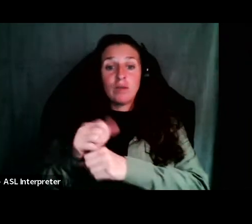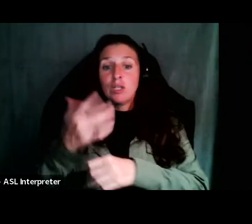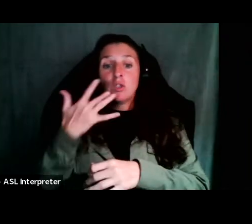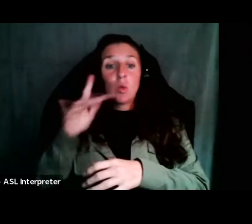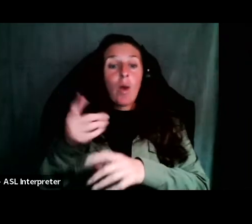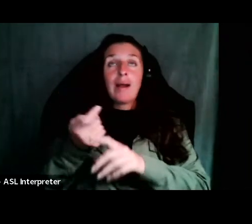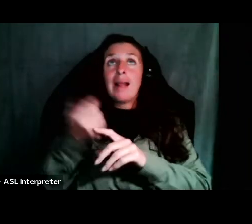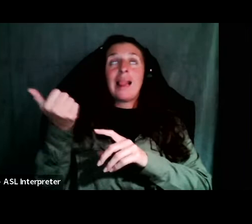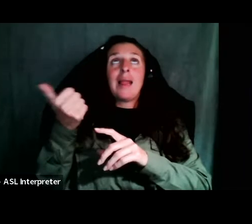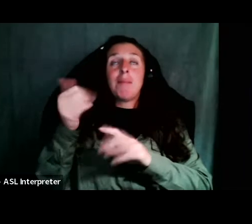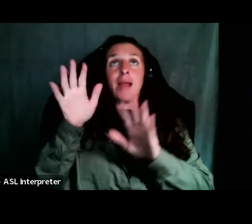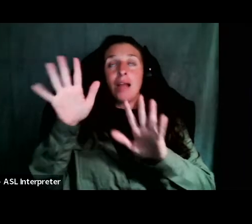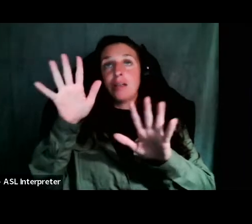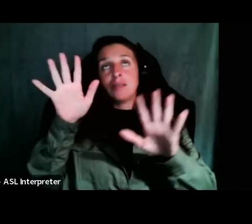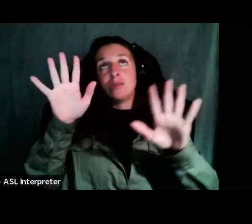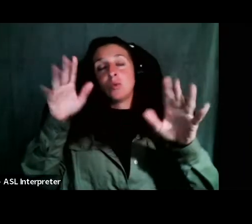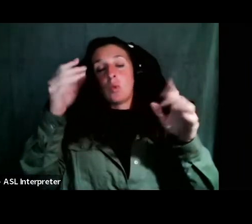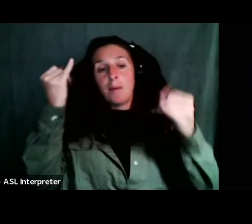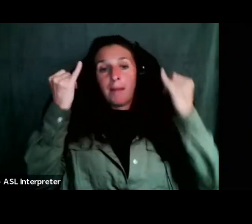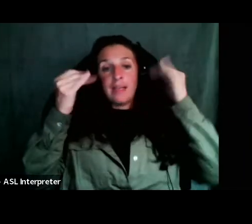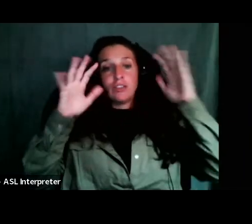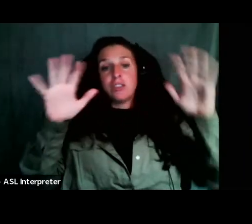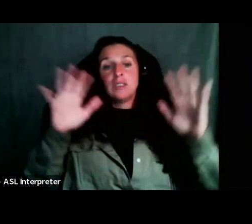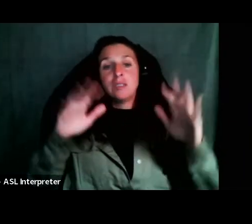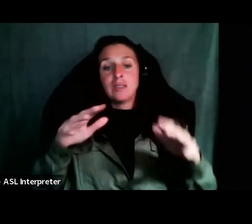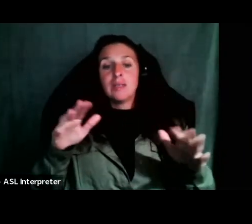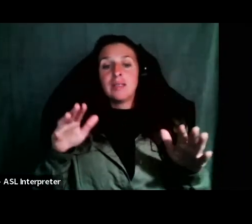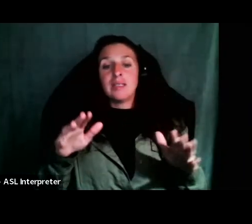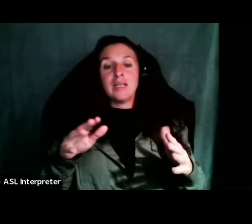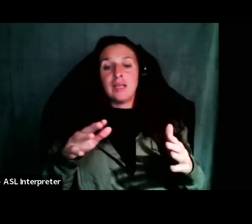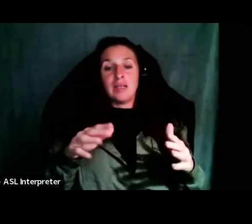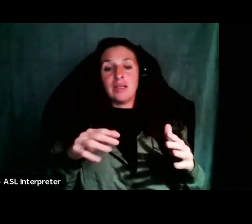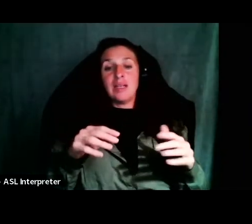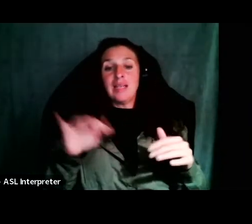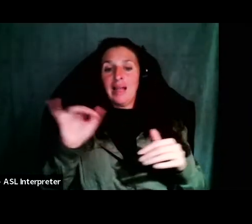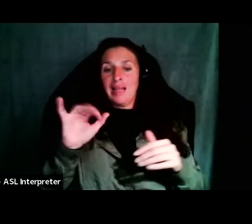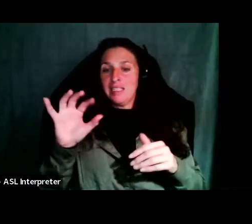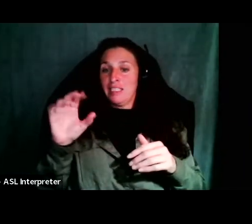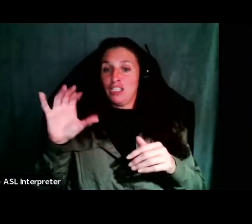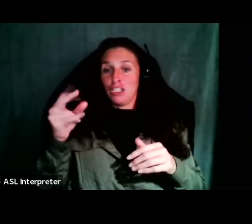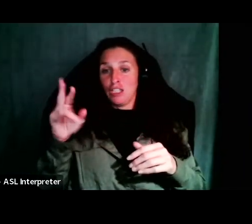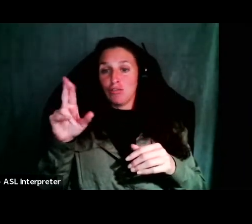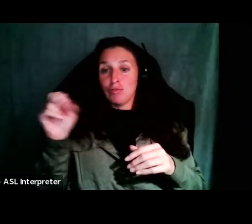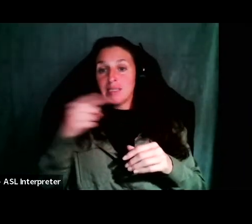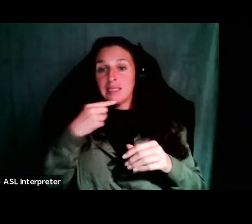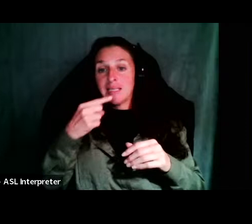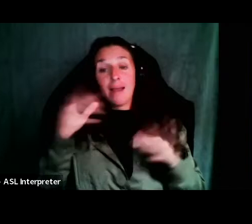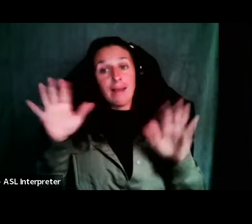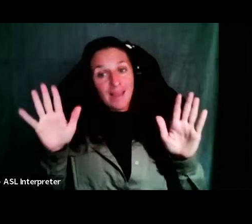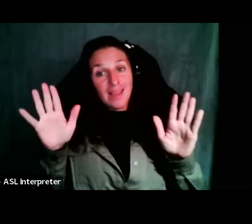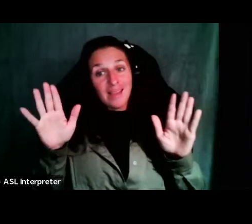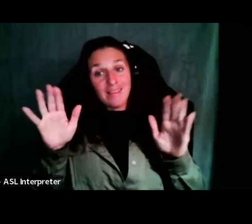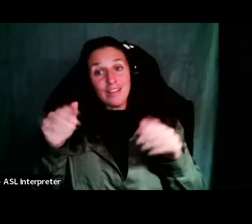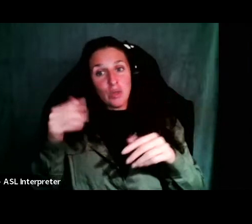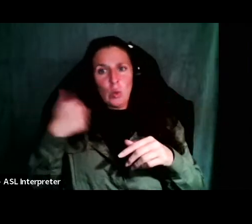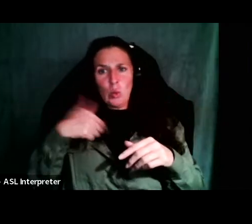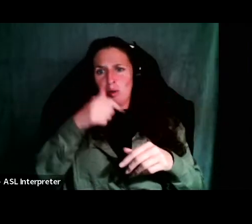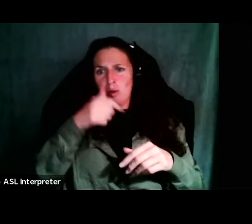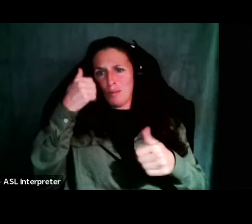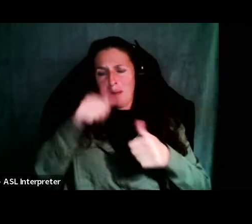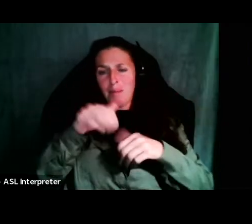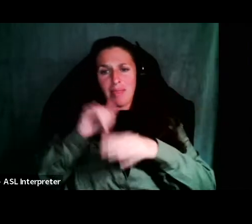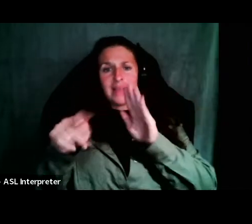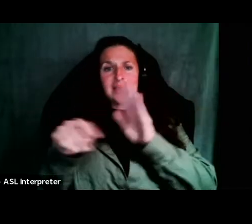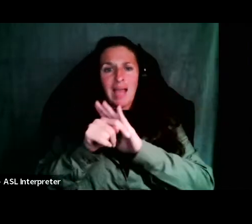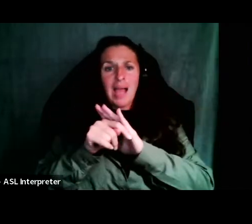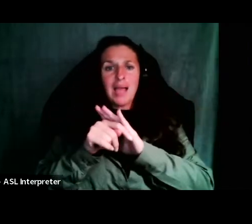imagination. Even Mr. Childress was saying, hey, there was a time when we knew when it was bad and it was hard